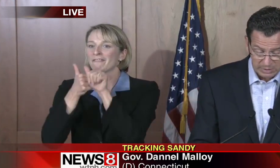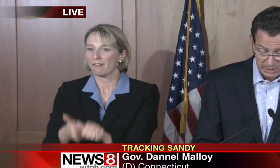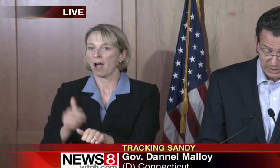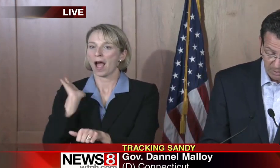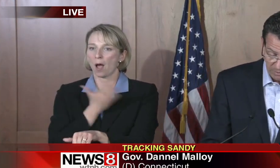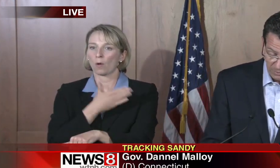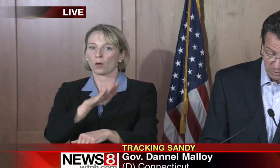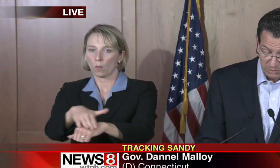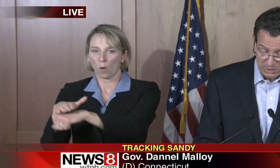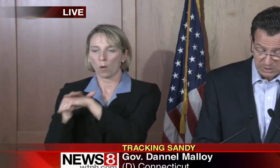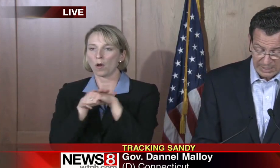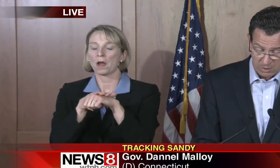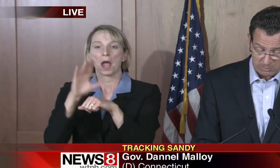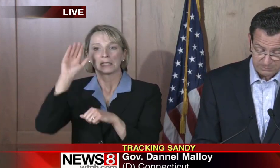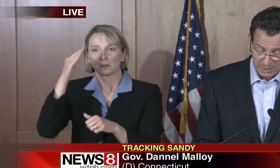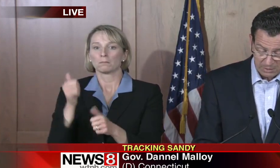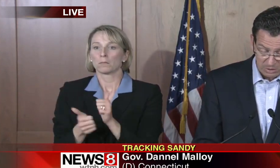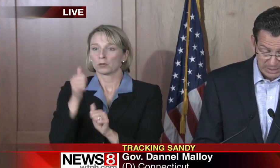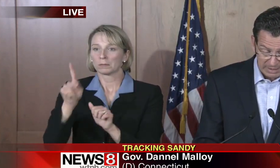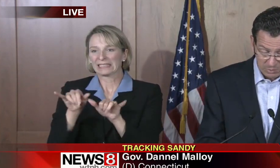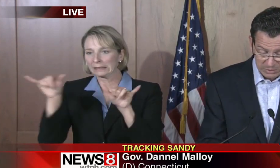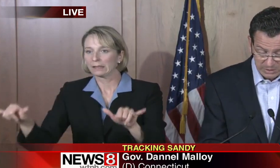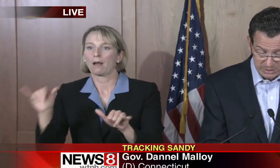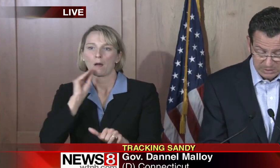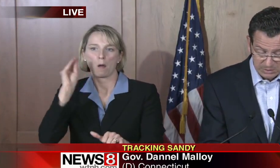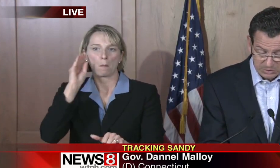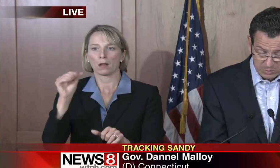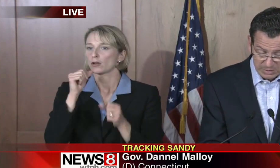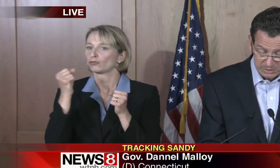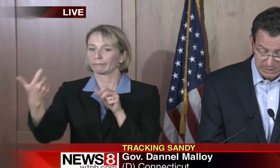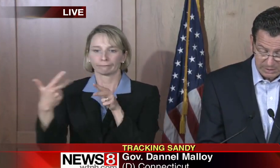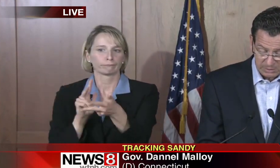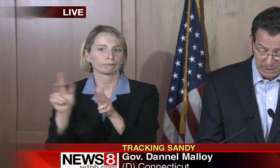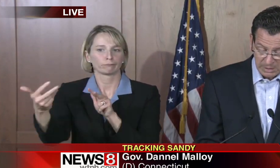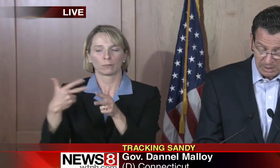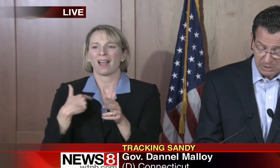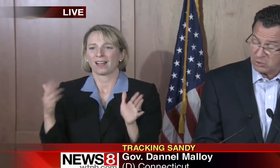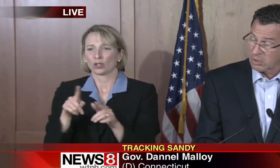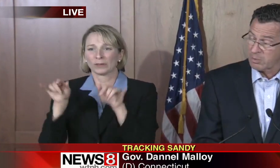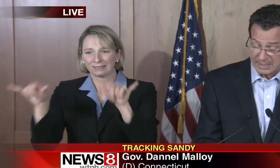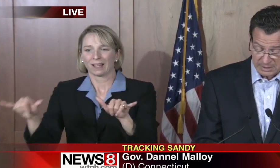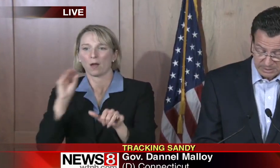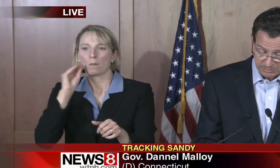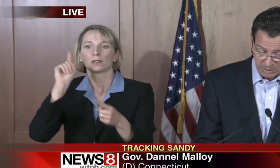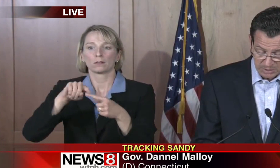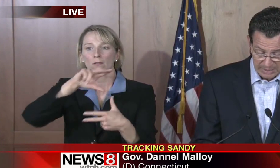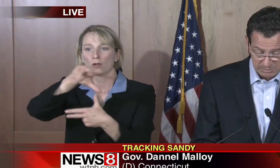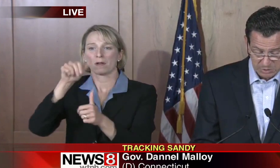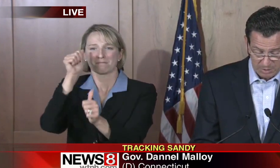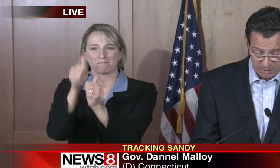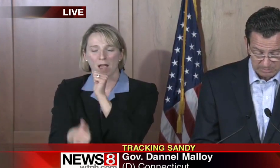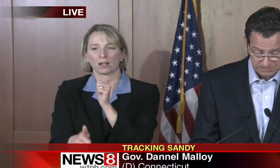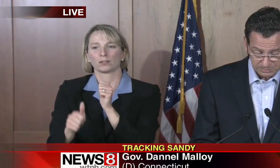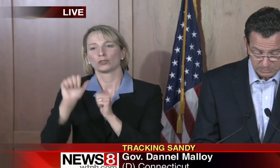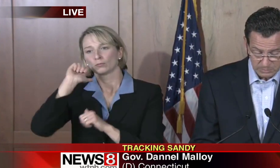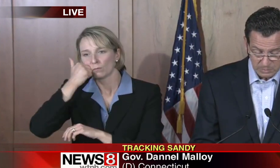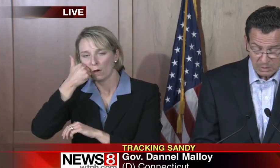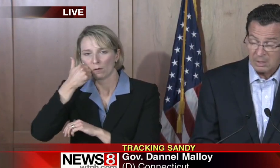this morning to stay off the roads and stay home. I urge everyone to continue to do this until the storm passes sometime